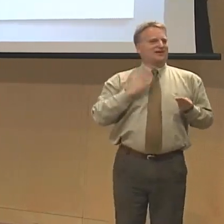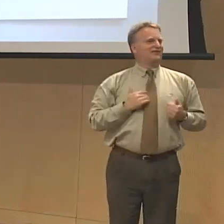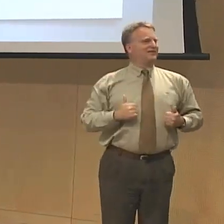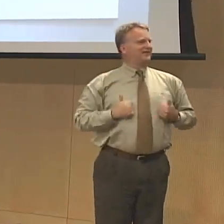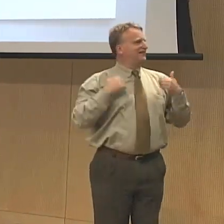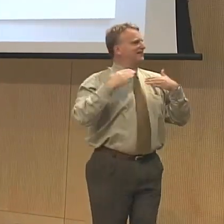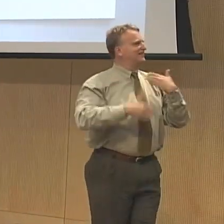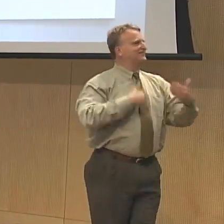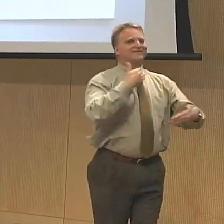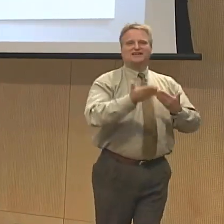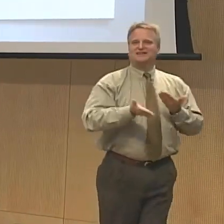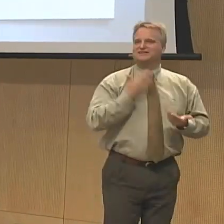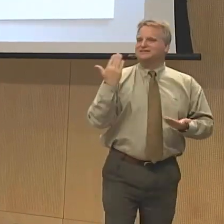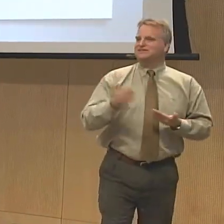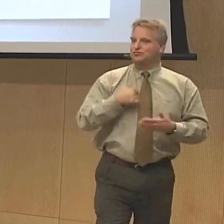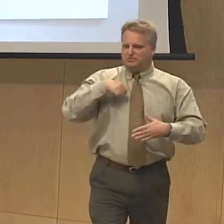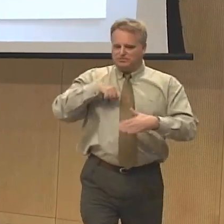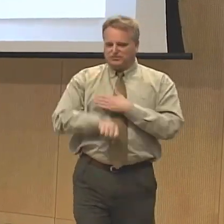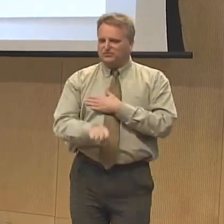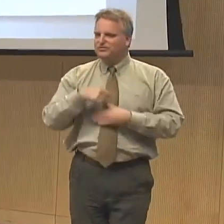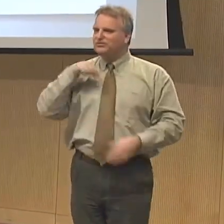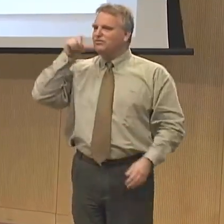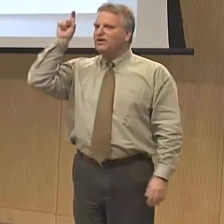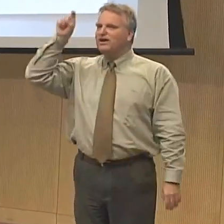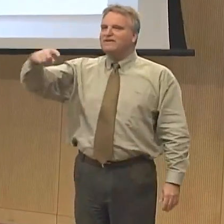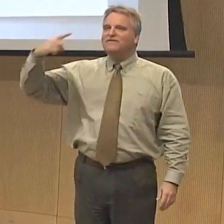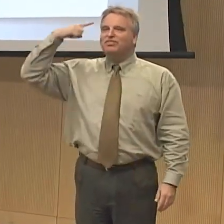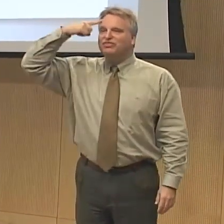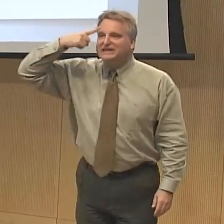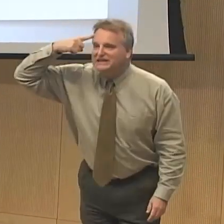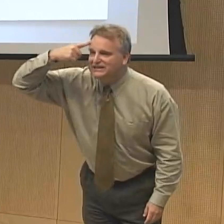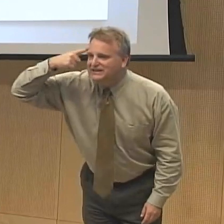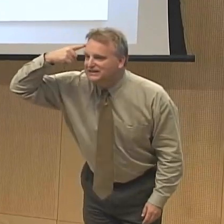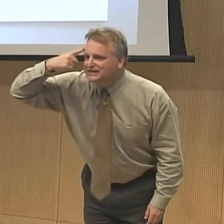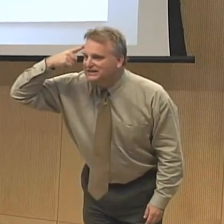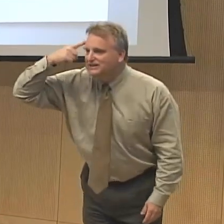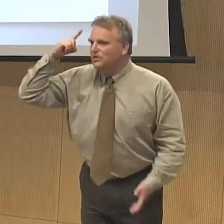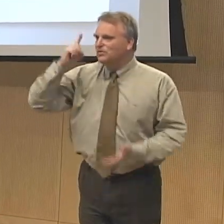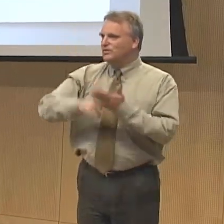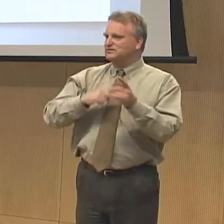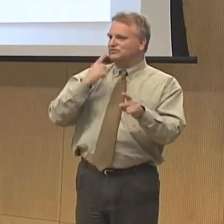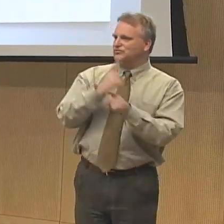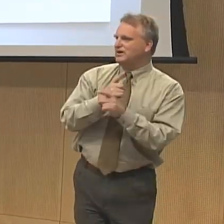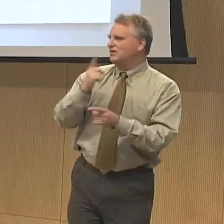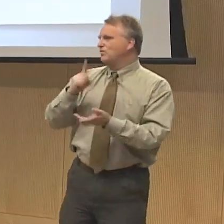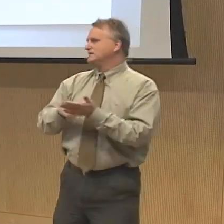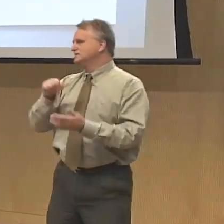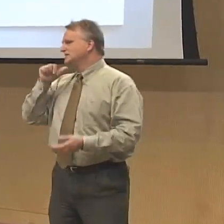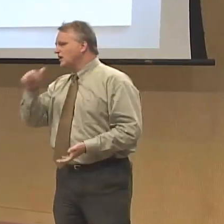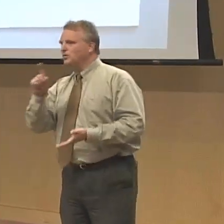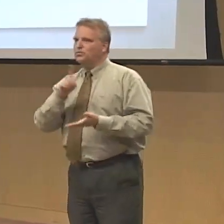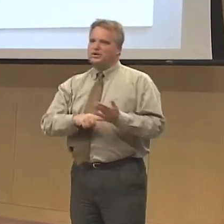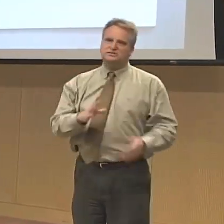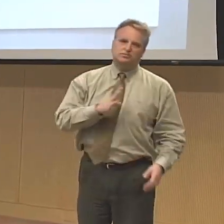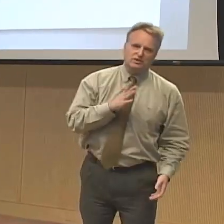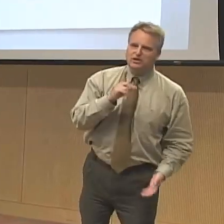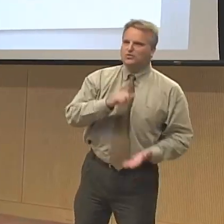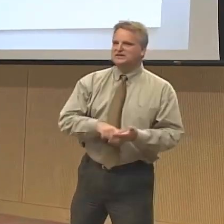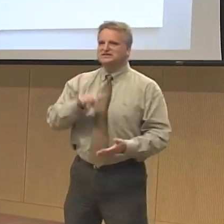generation to generation so that our lives are so much easier. When we're born, we don't have to think about what is right and what is not right, what is proper,